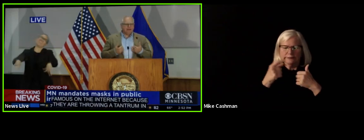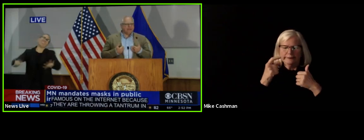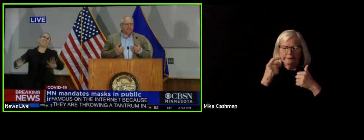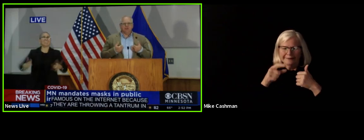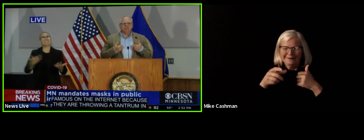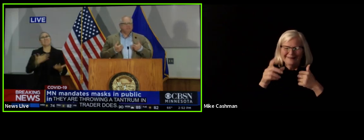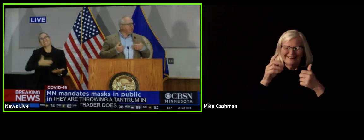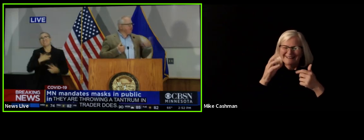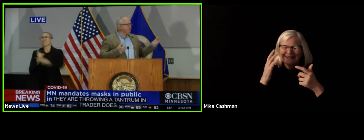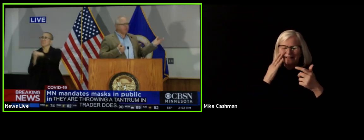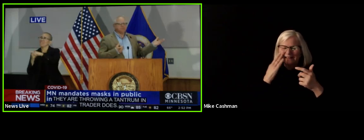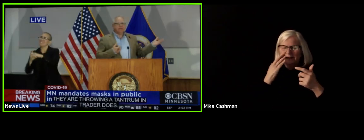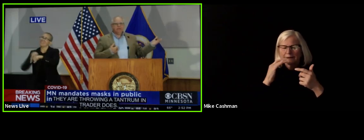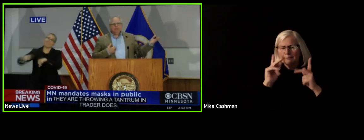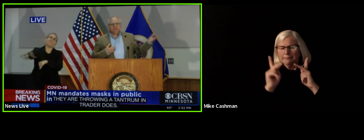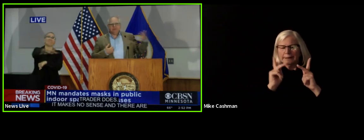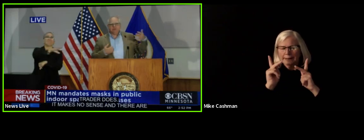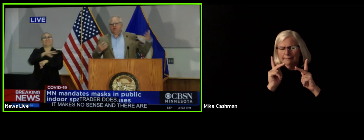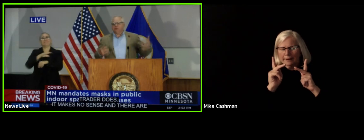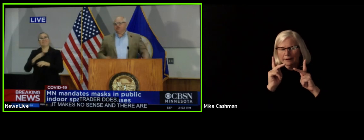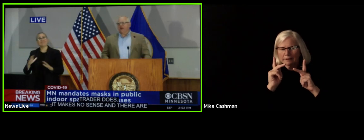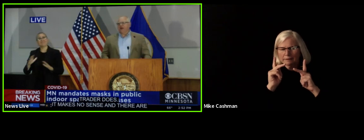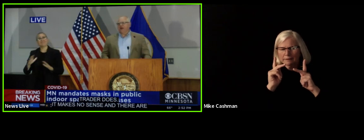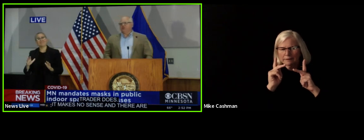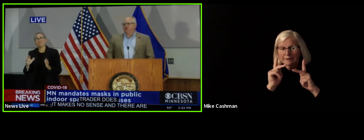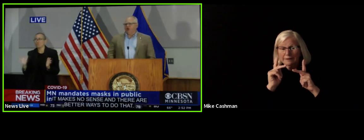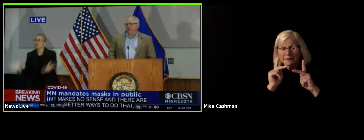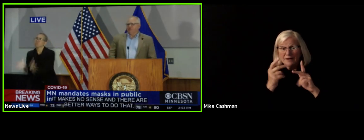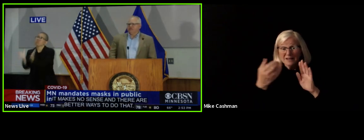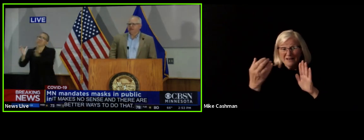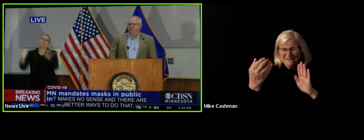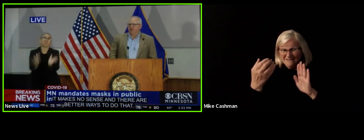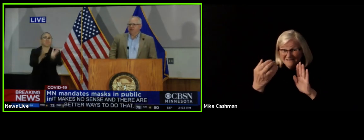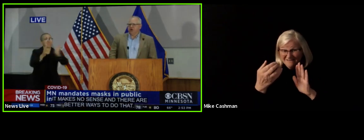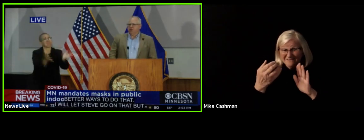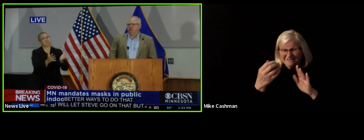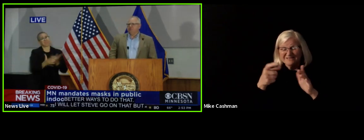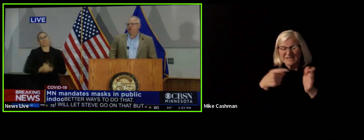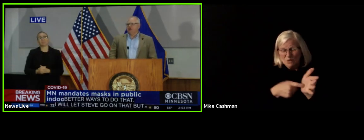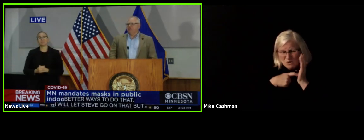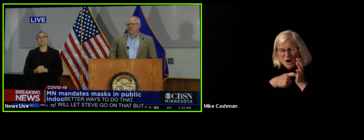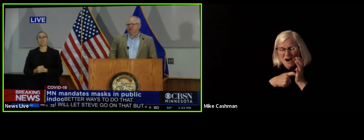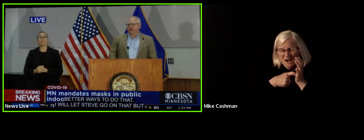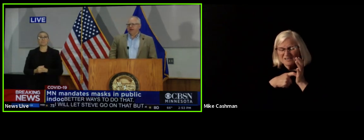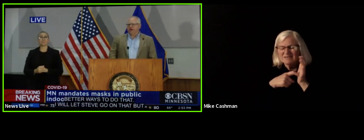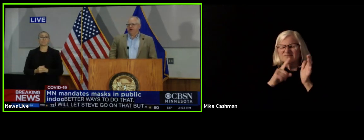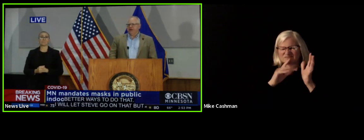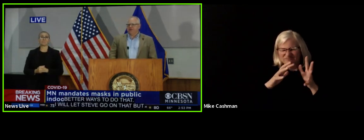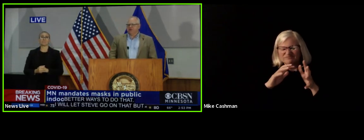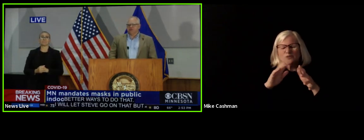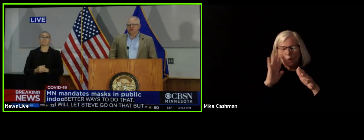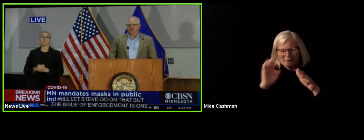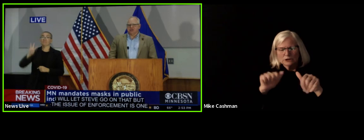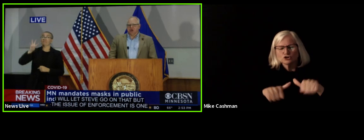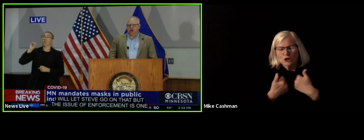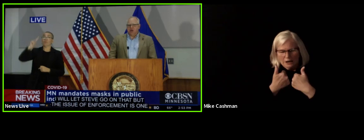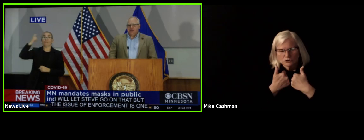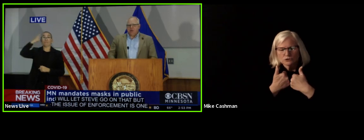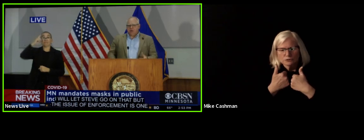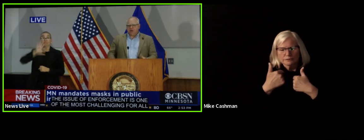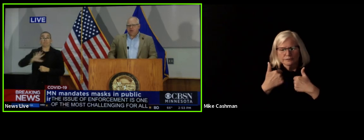but I can tell you this issue of enforcement is one of the most challenging for all of us. I was on with 40 governors today on our National Governors Association